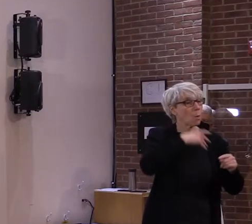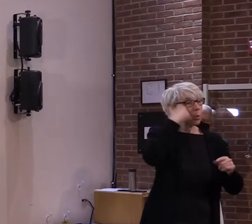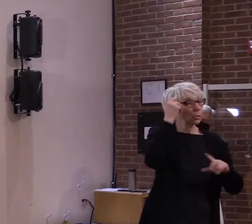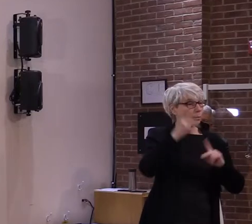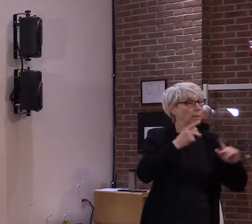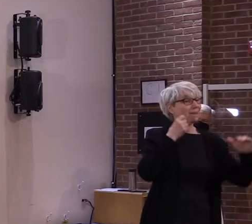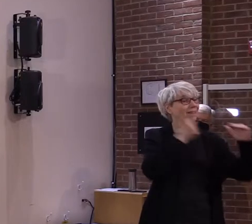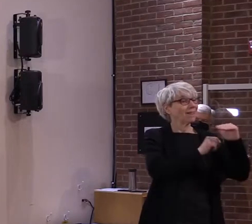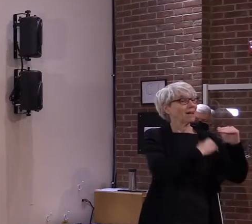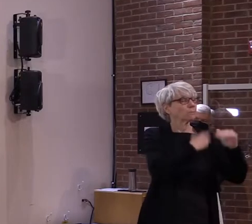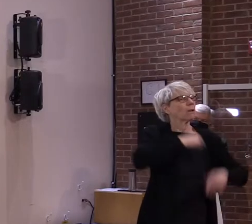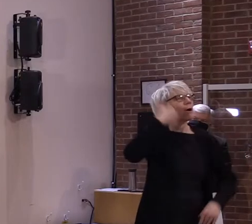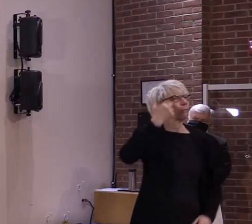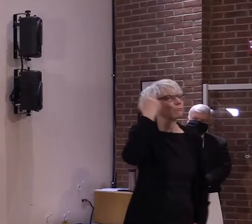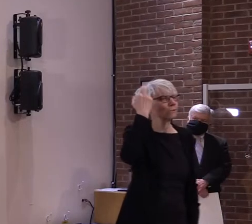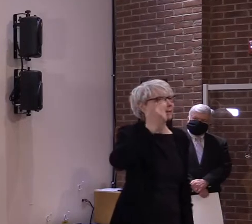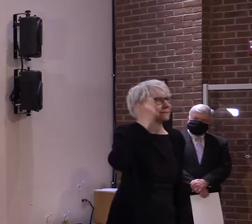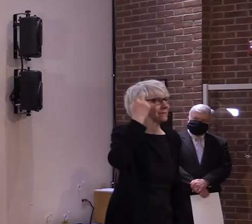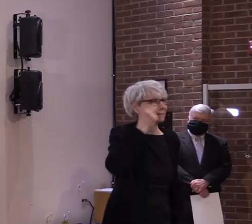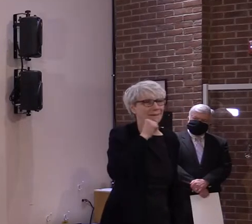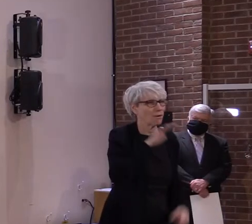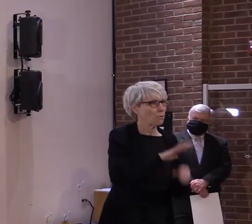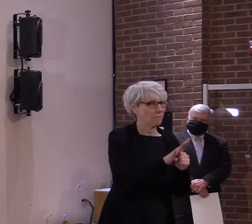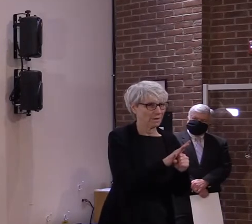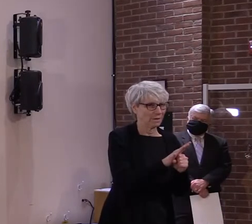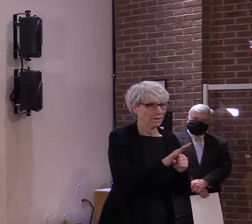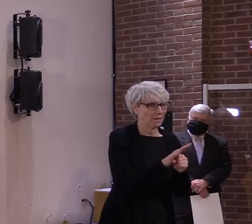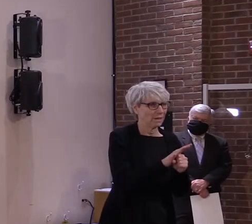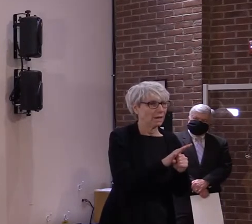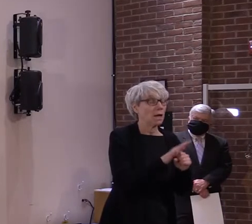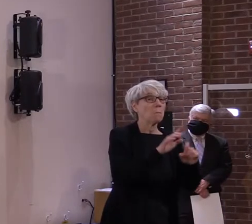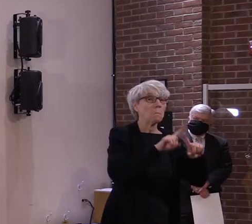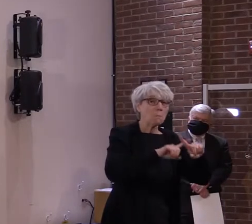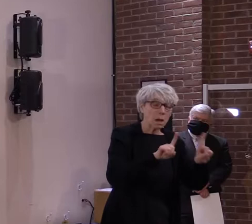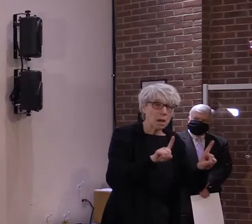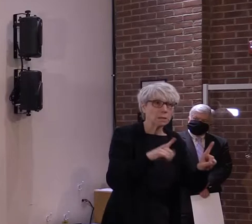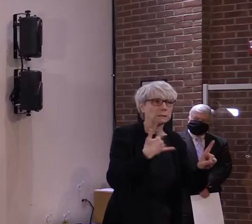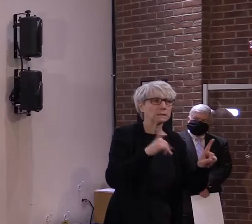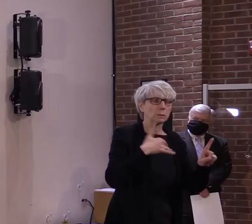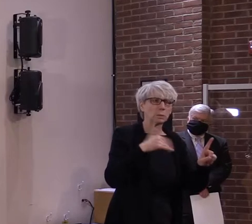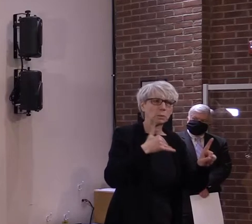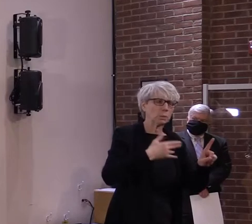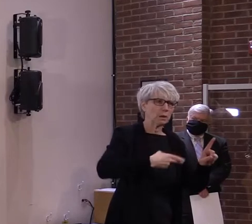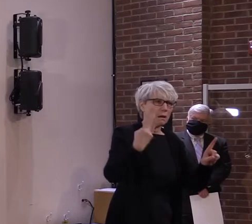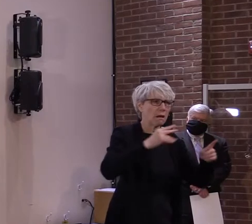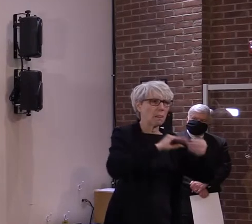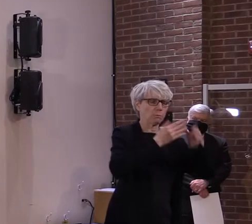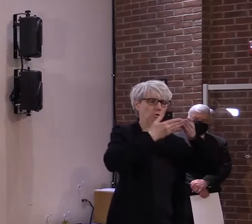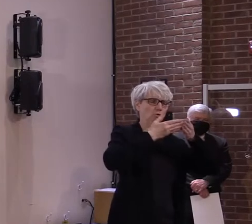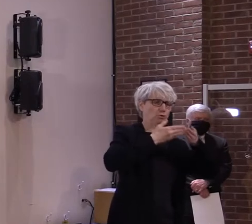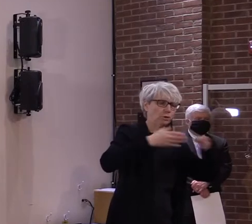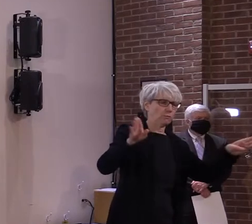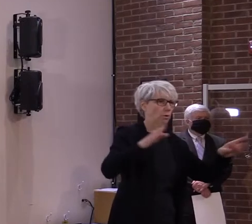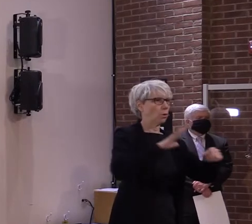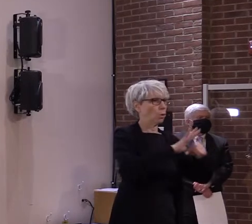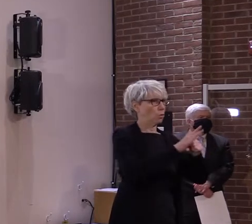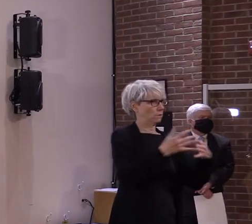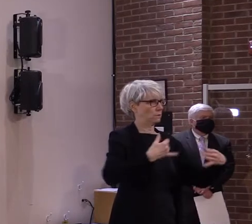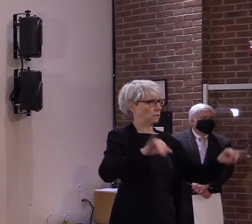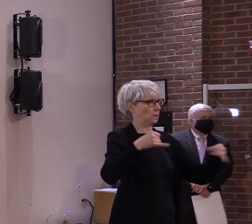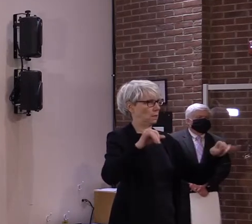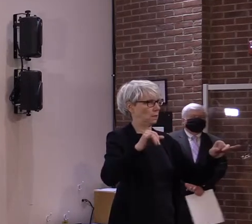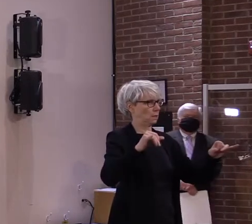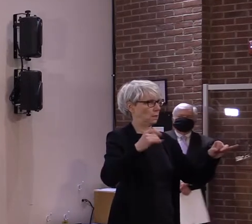have such an amazing number of cases of COVID that even in a younger population, which is at